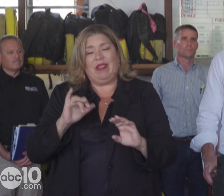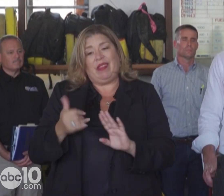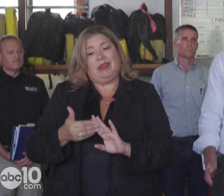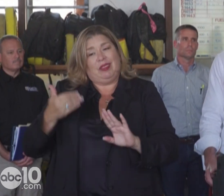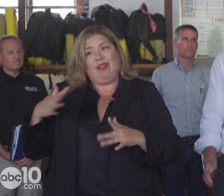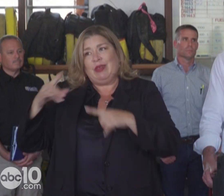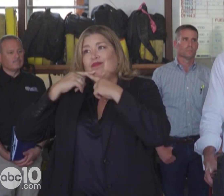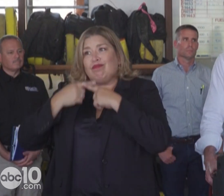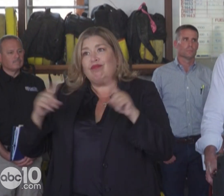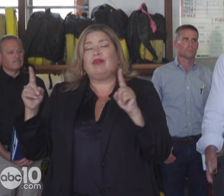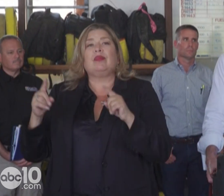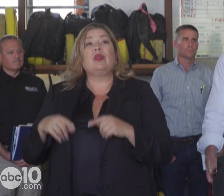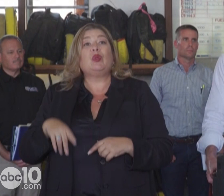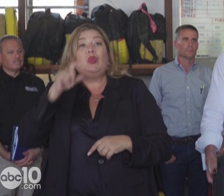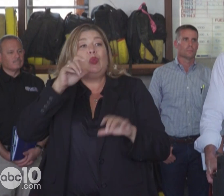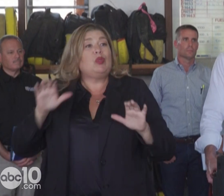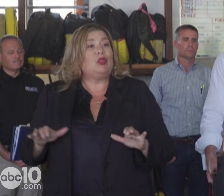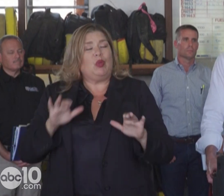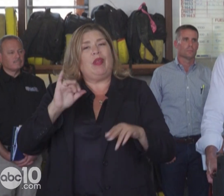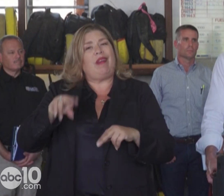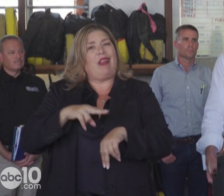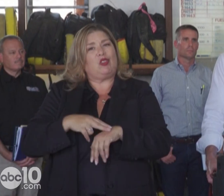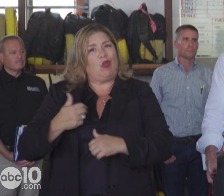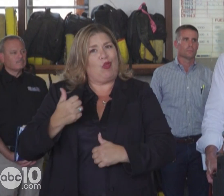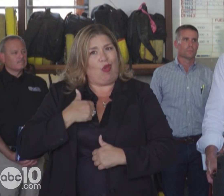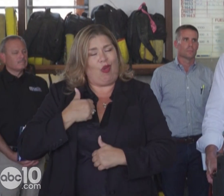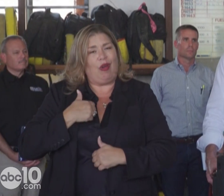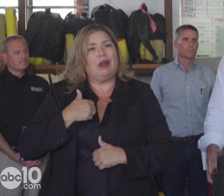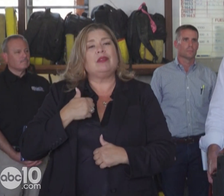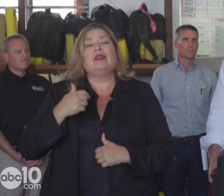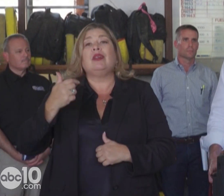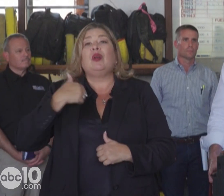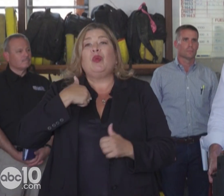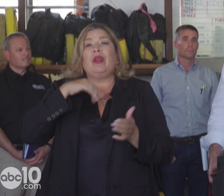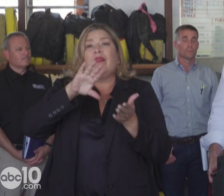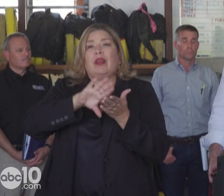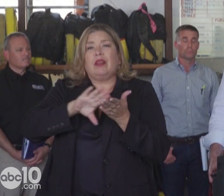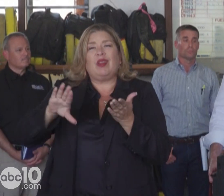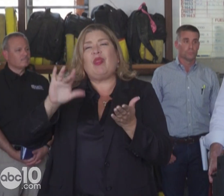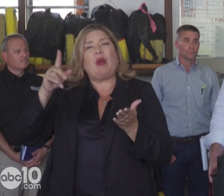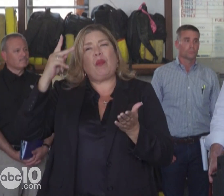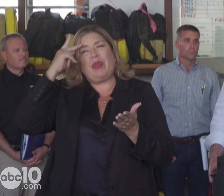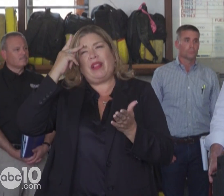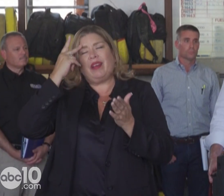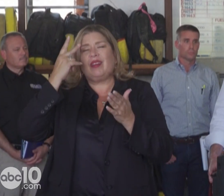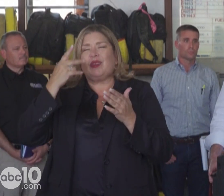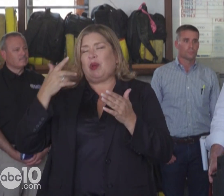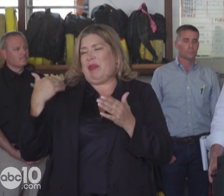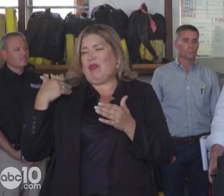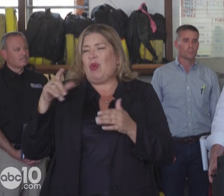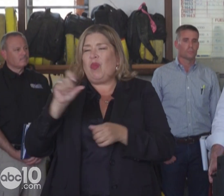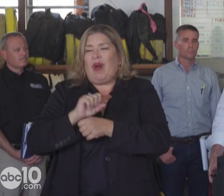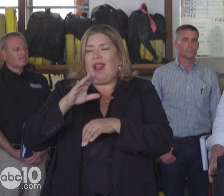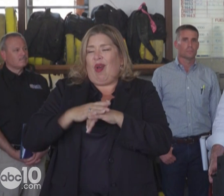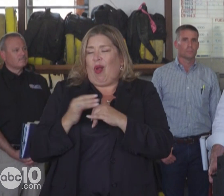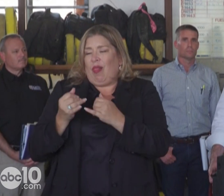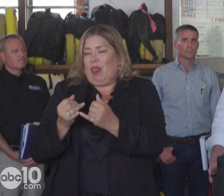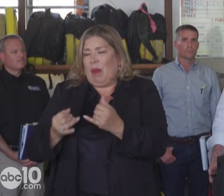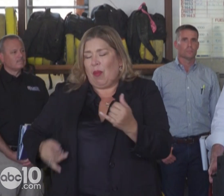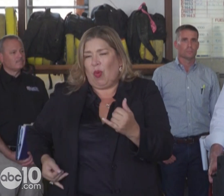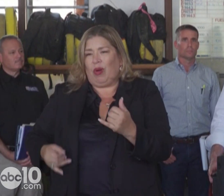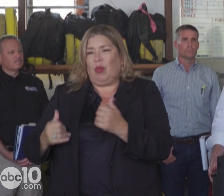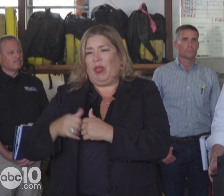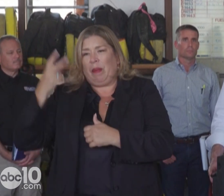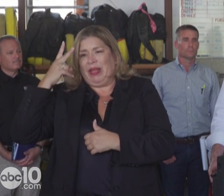is being complemented by the National Guard. That's, we took off a political operation on the border to Mexico and